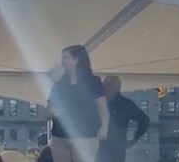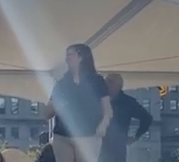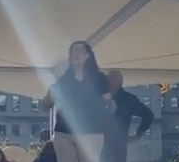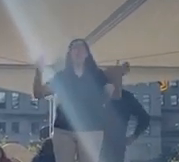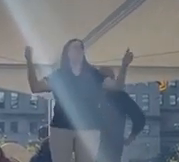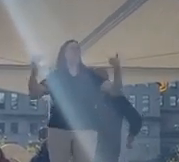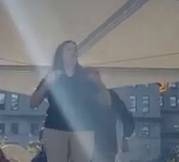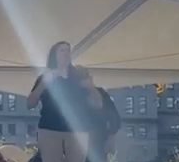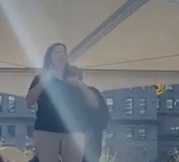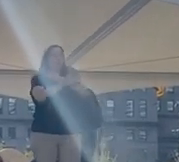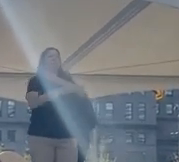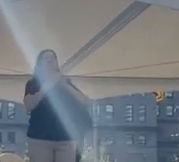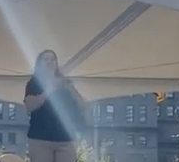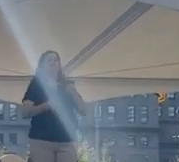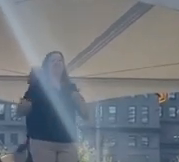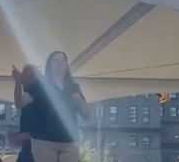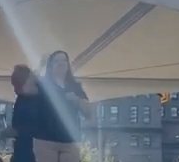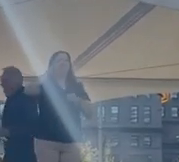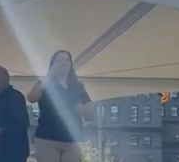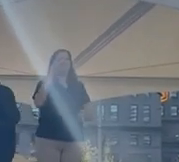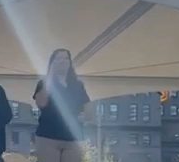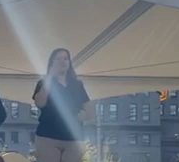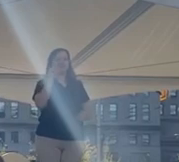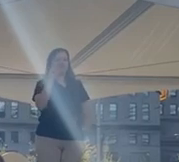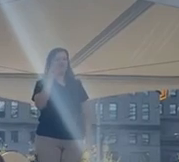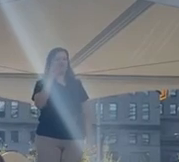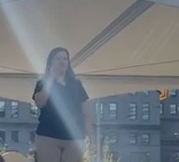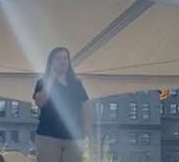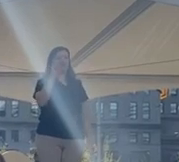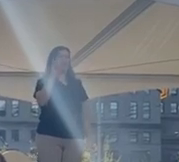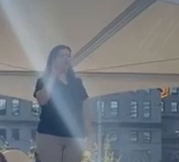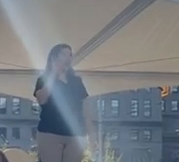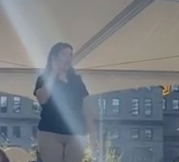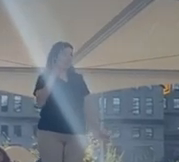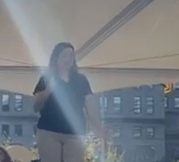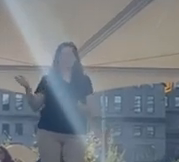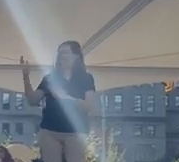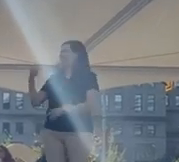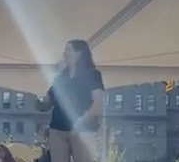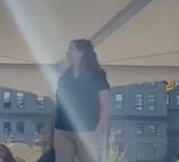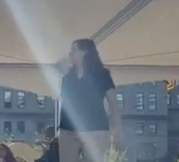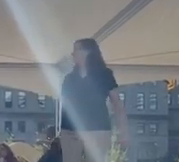Please welcome County Executive Chris Ronayne.